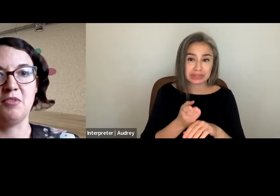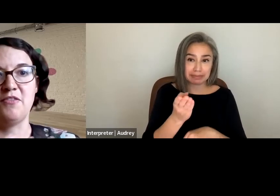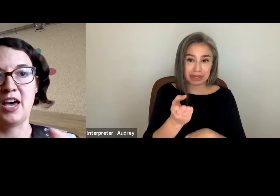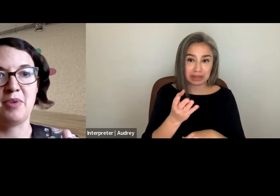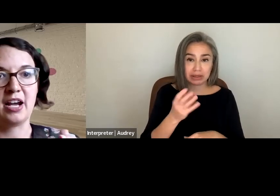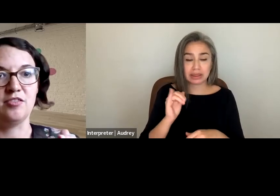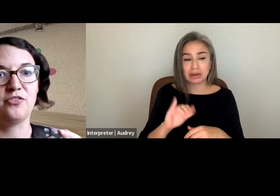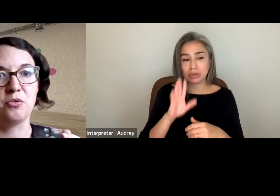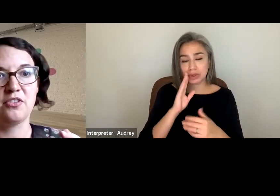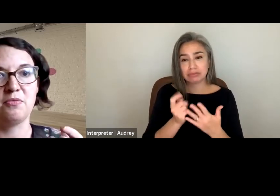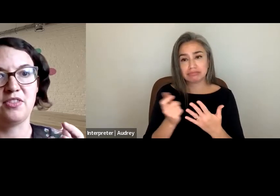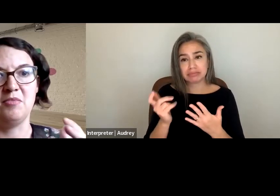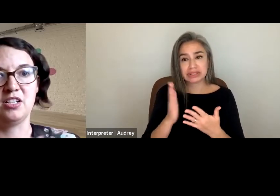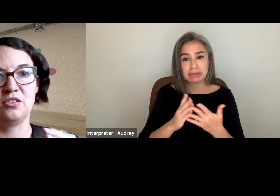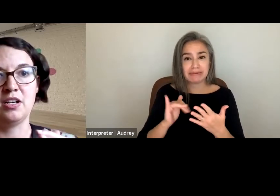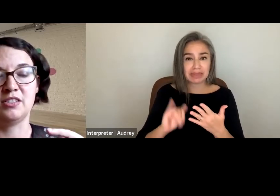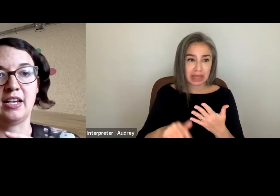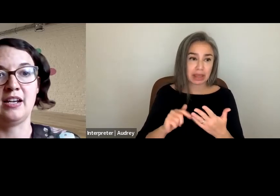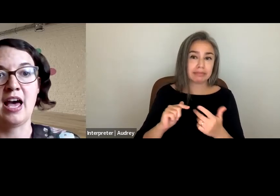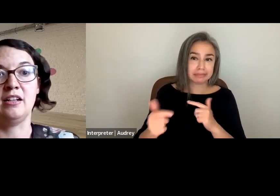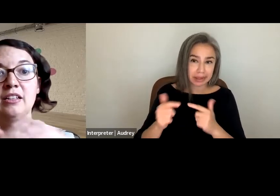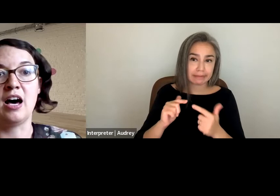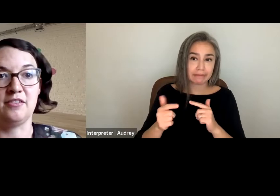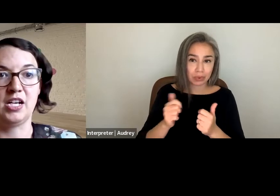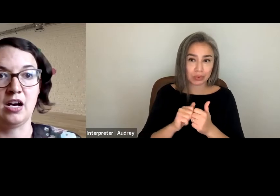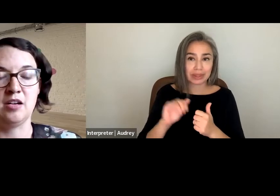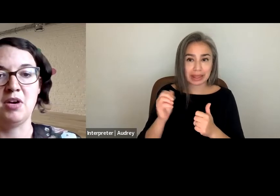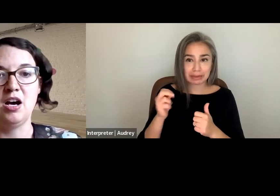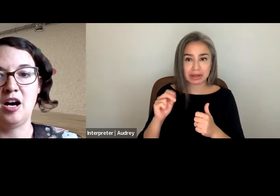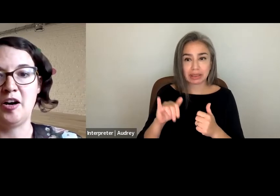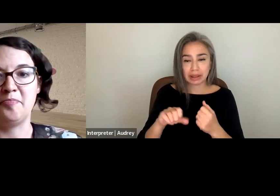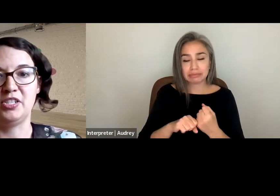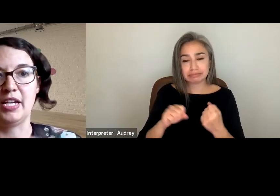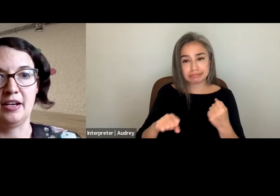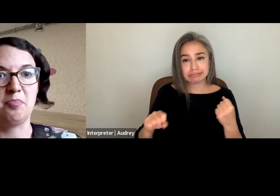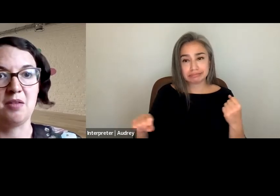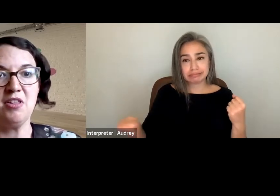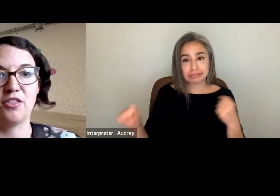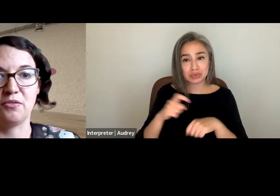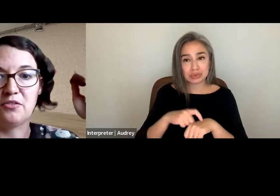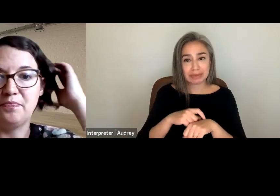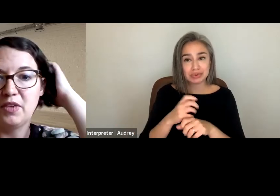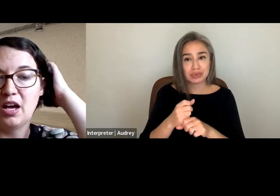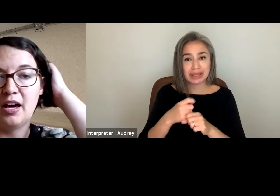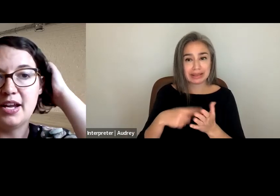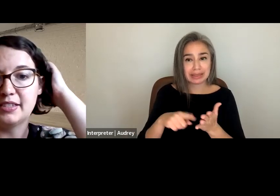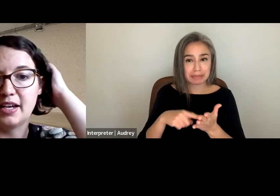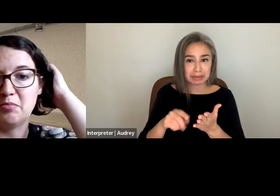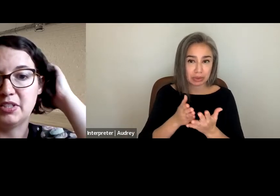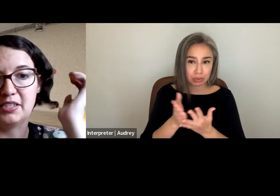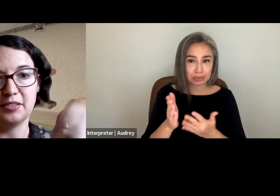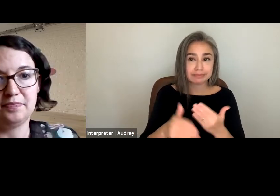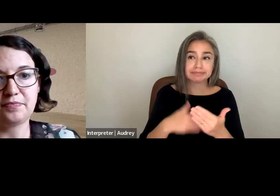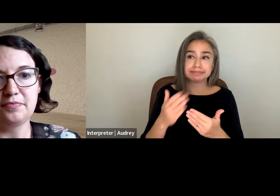eliminate some of that back and forth with administrators that can add a lot of time to getting a payment through. Next